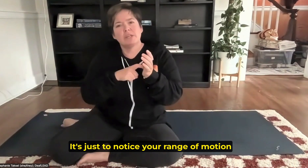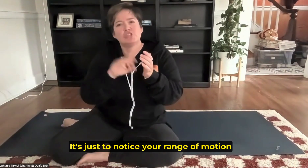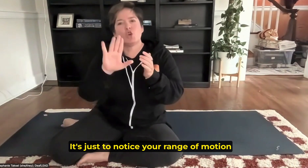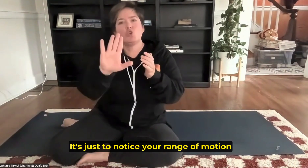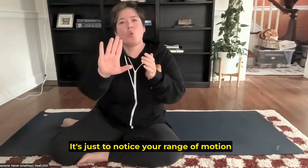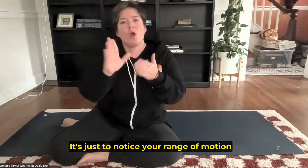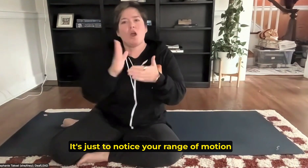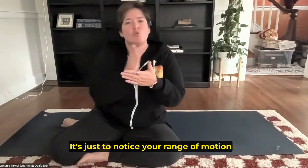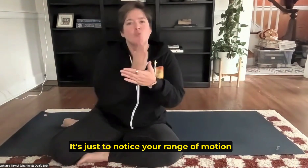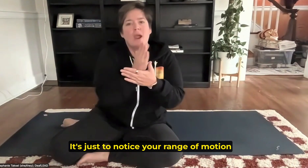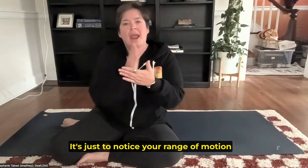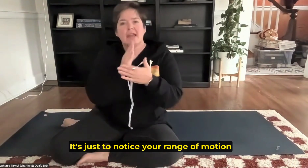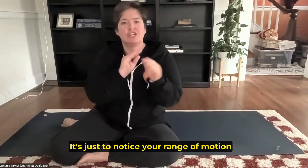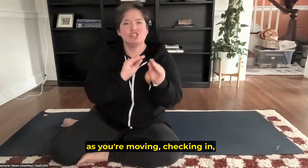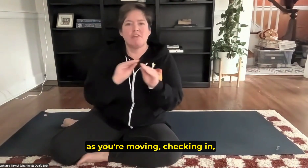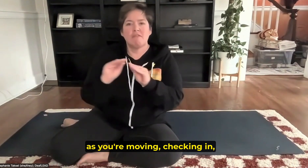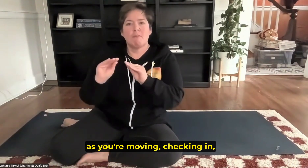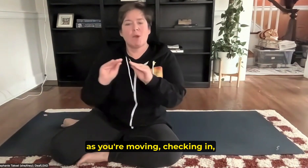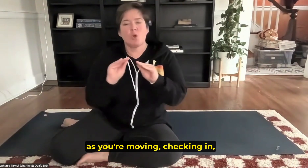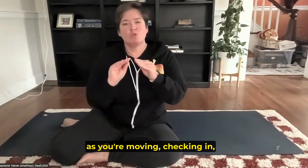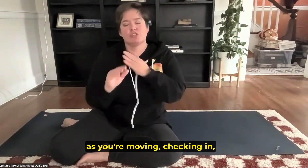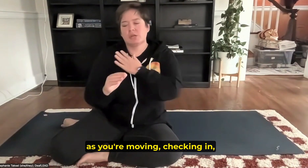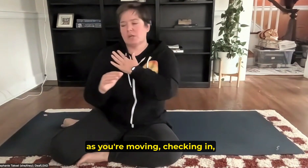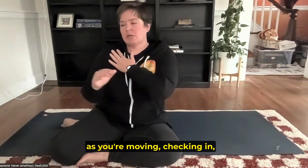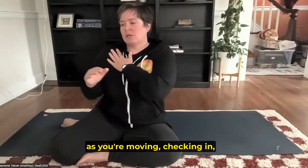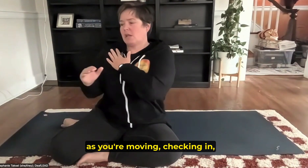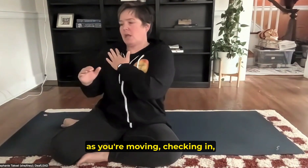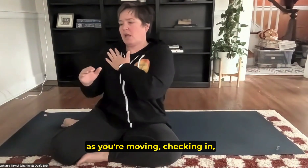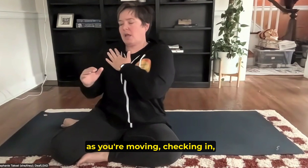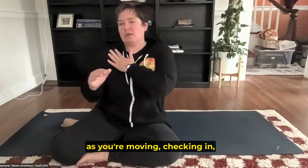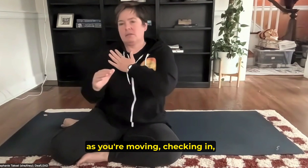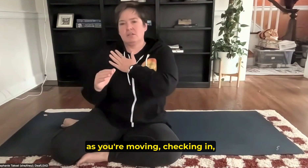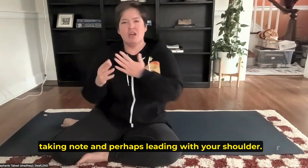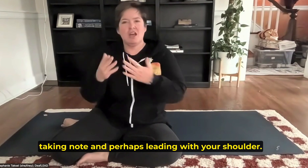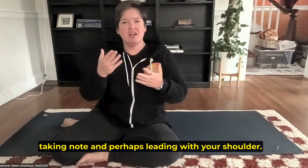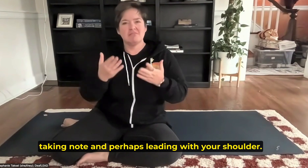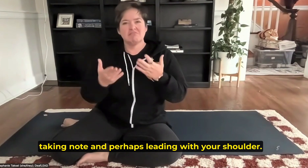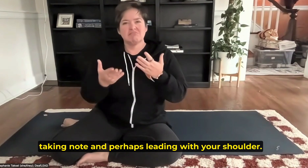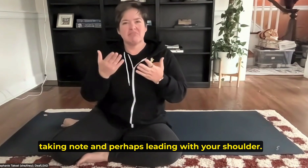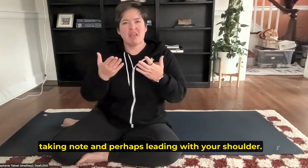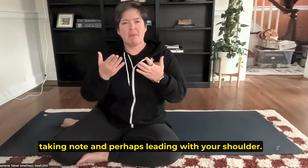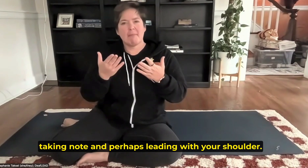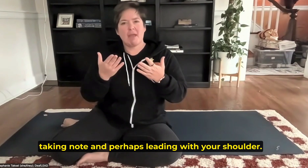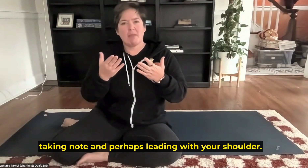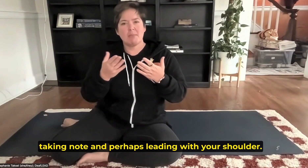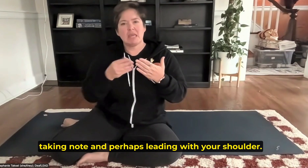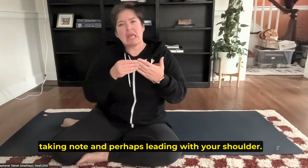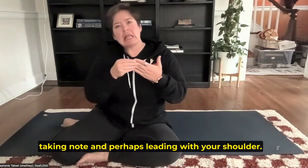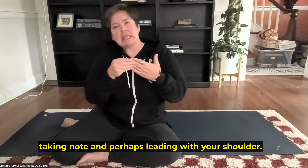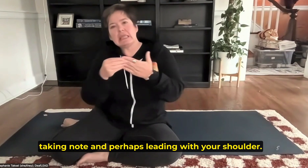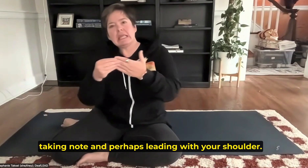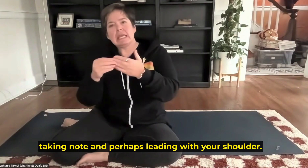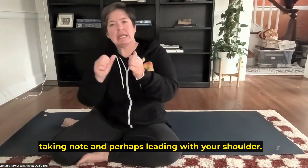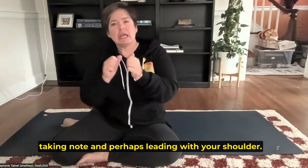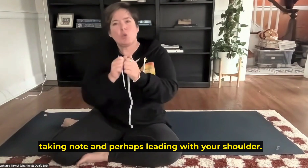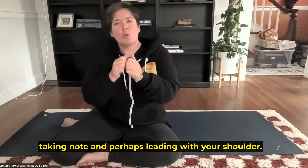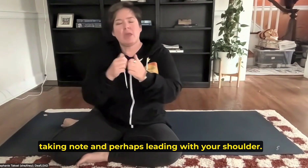your range of motion as you're moving, checking in, taking note, and perhaps leading with